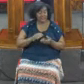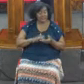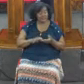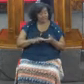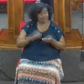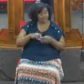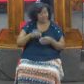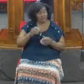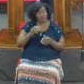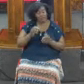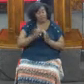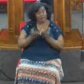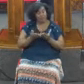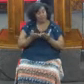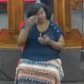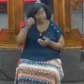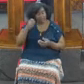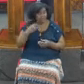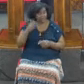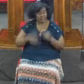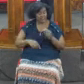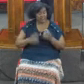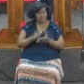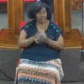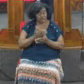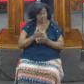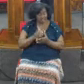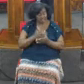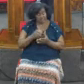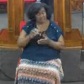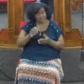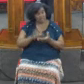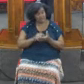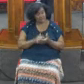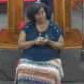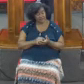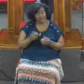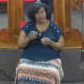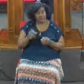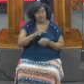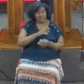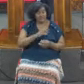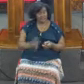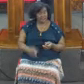as to why we cannot share the gospel of Jesus the Christ.